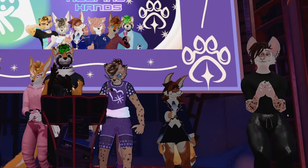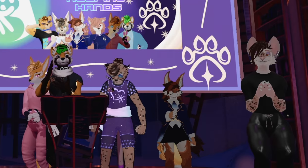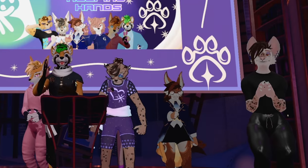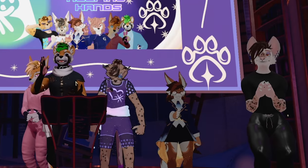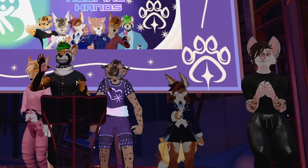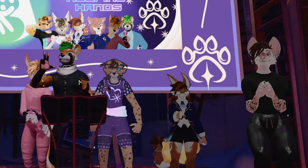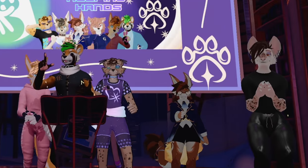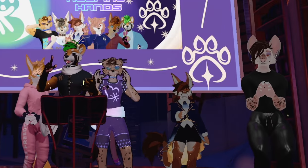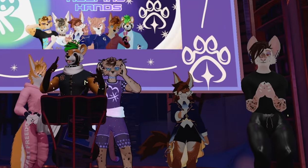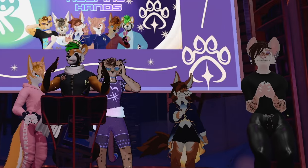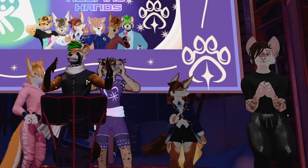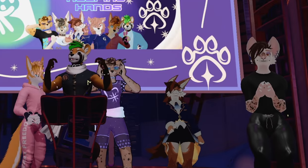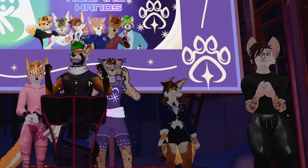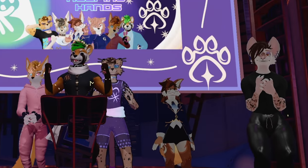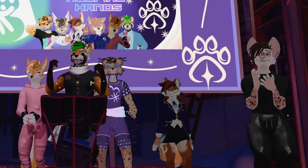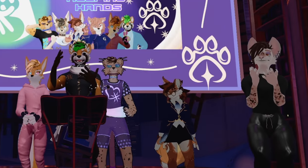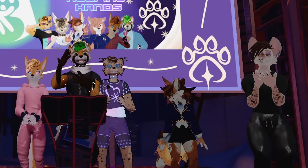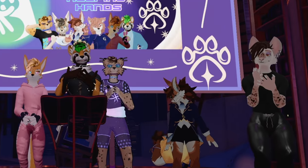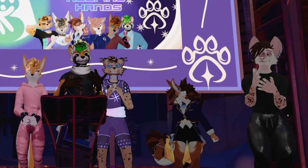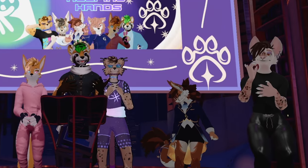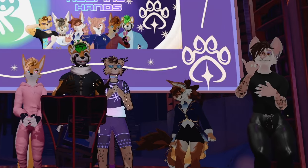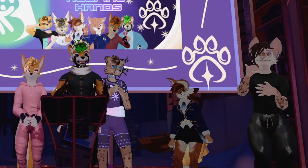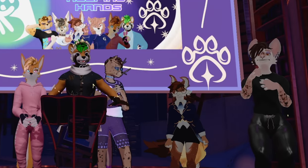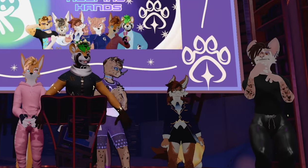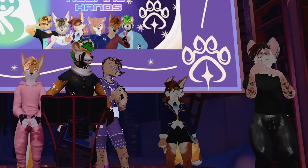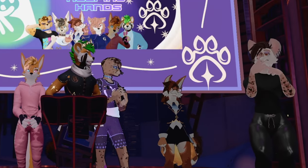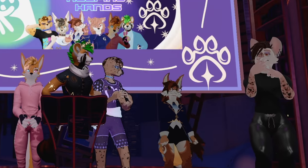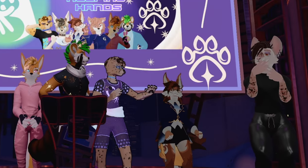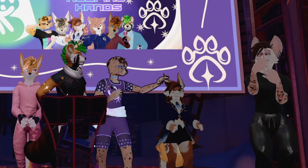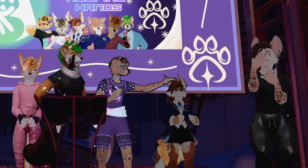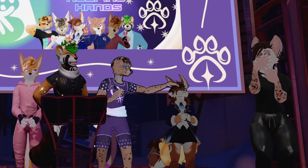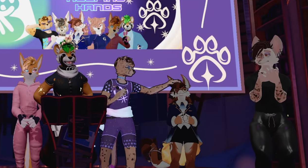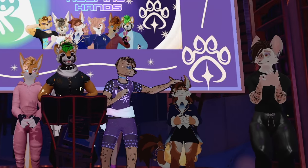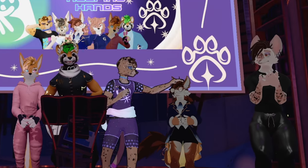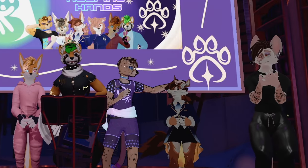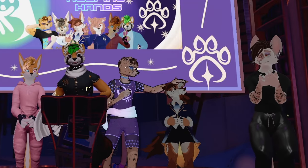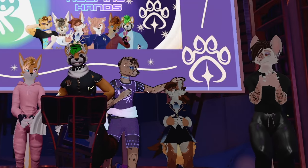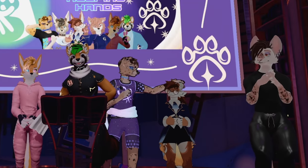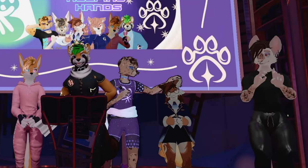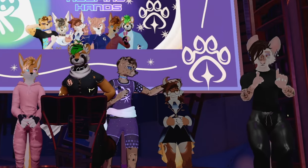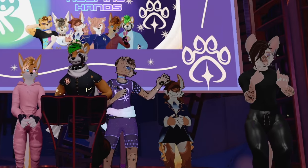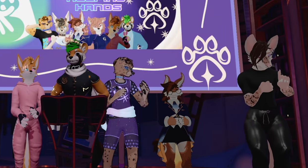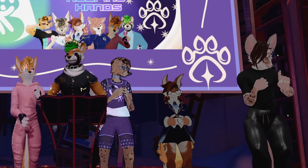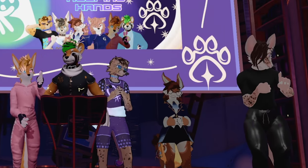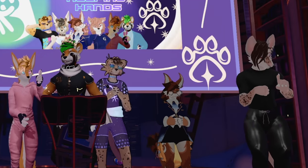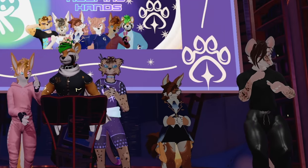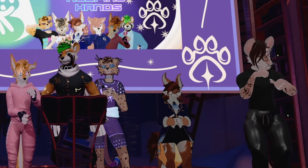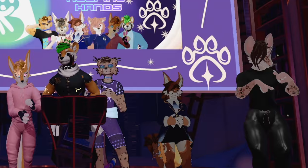All right, so that was our super quick lesson that we had for you guys. Oh, I'm sorry, I'm signing. I have an interpreter for that.